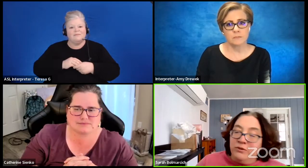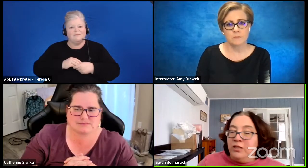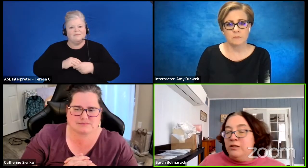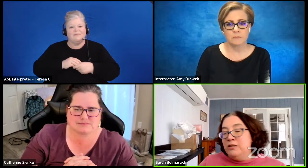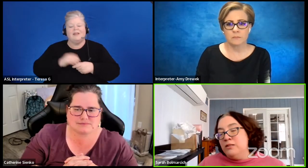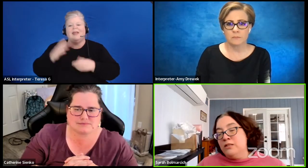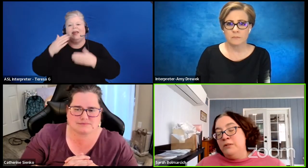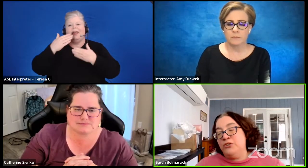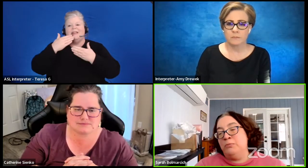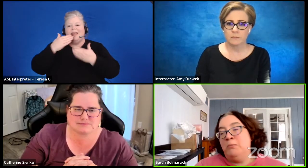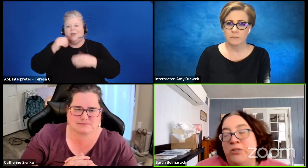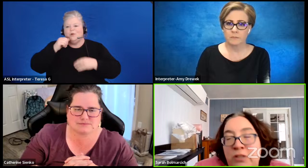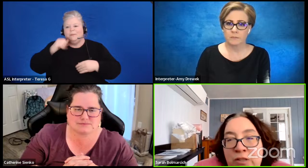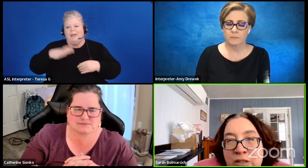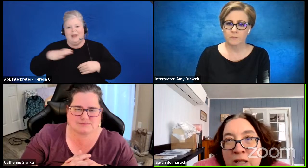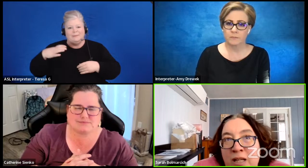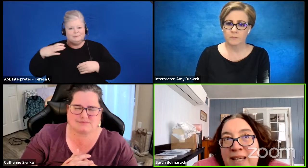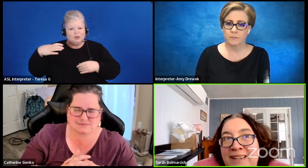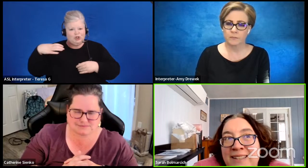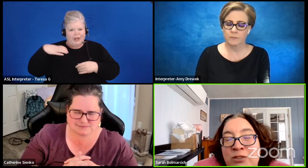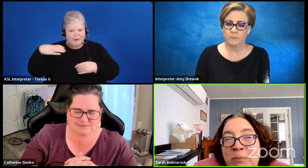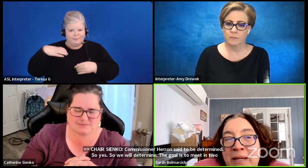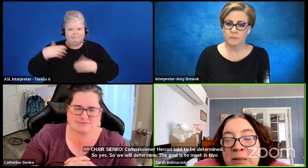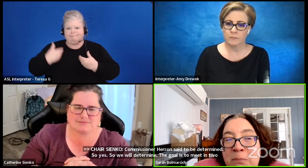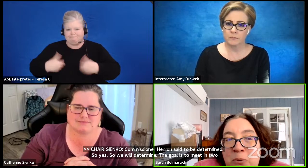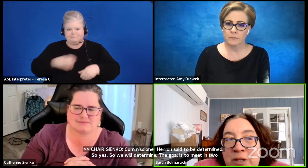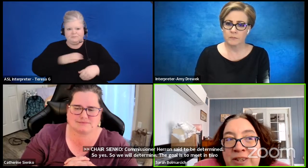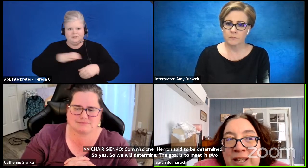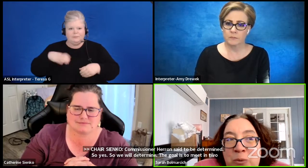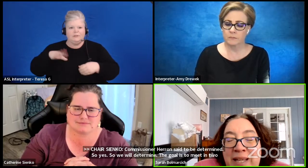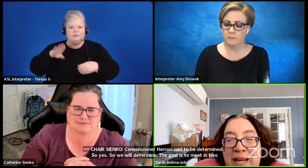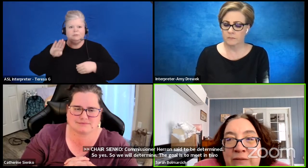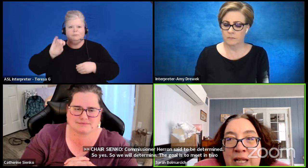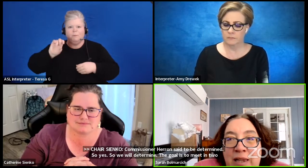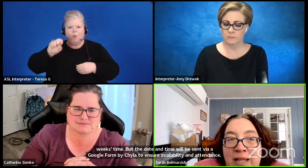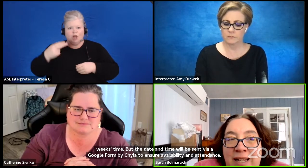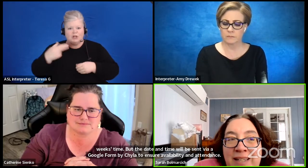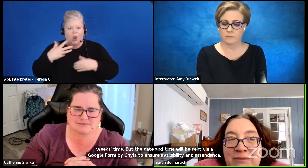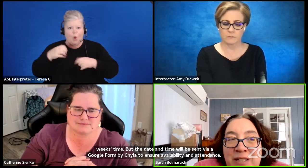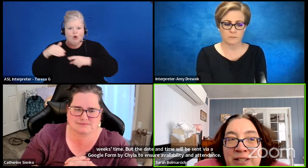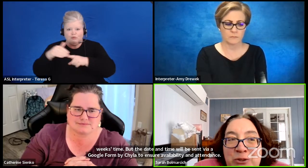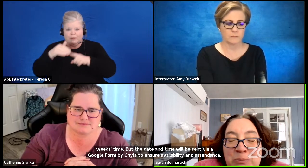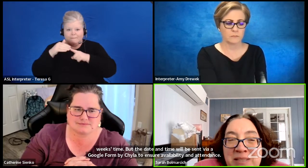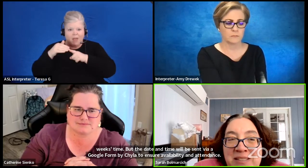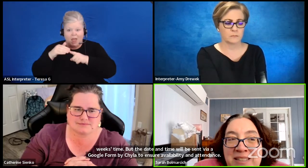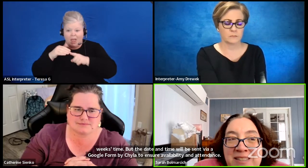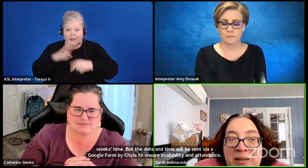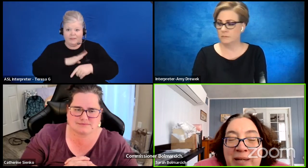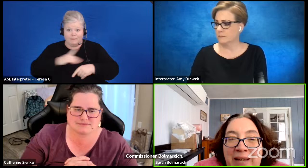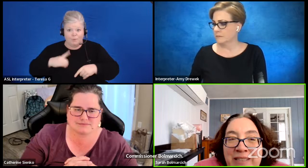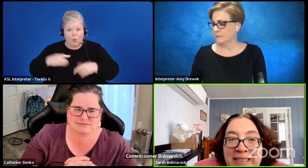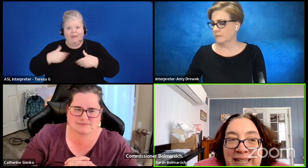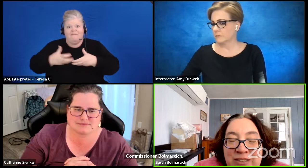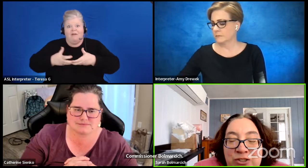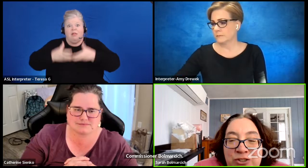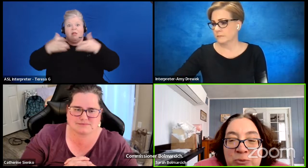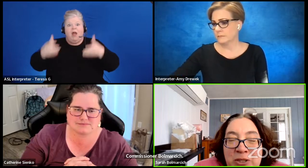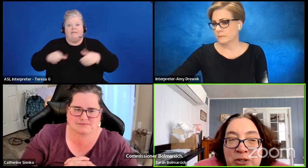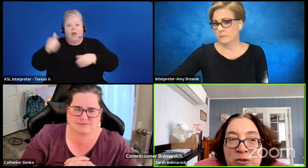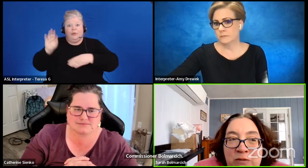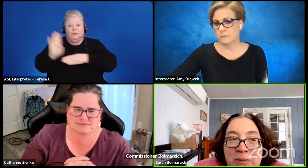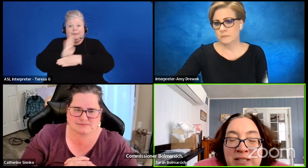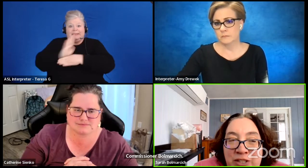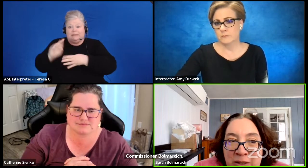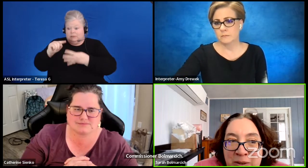Thank you, Madam Chair. This is Commissioner Bomarsich. I'd like to remind the board that we have a lot of other business that we haven't gotten